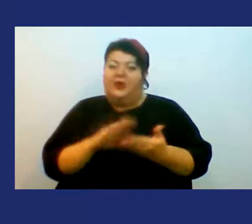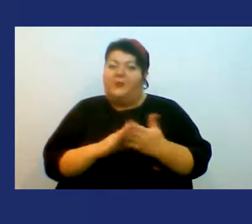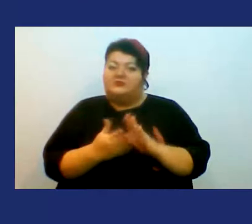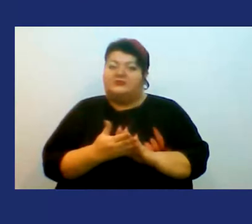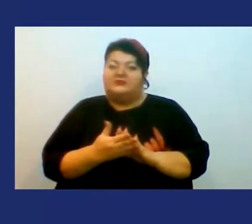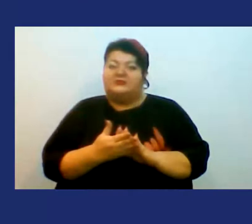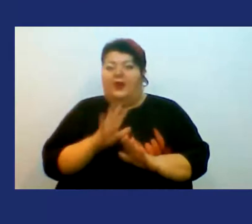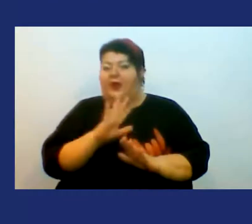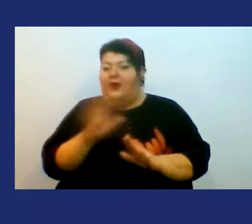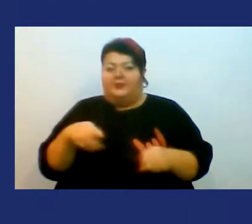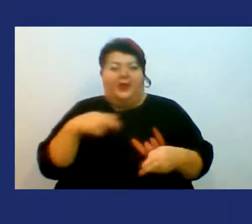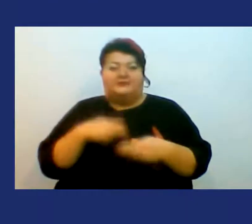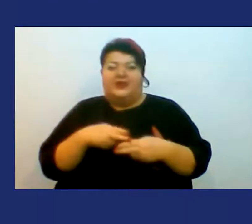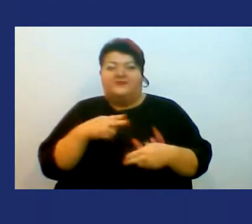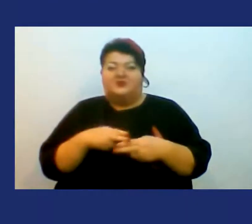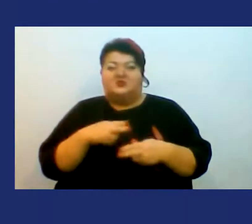However,